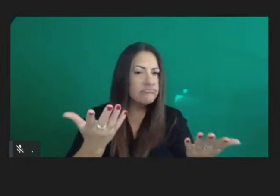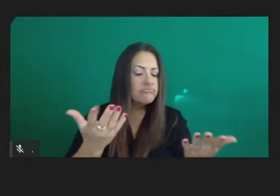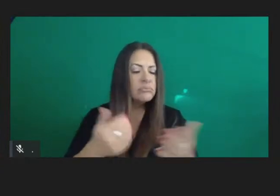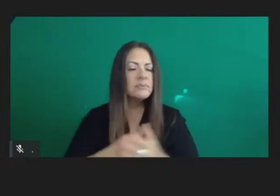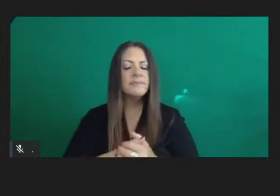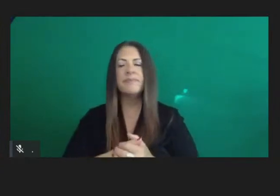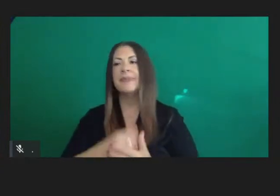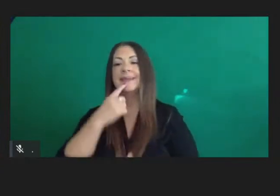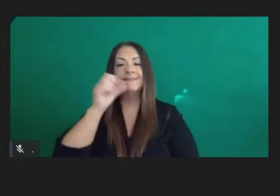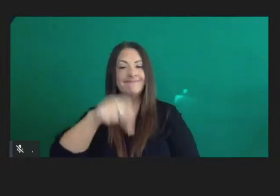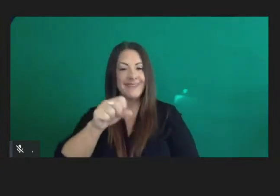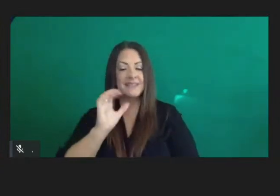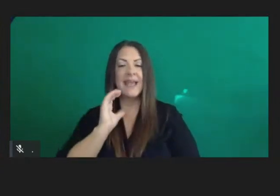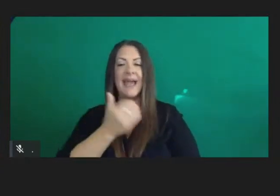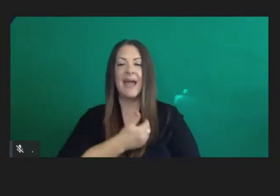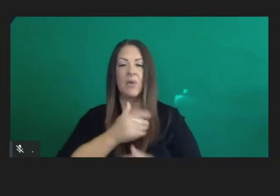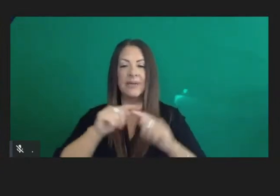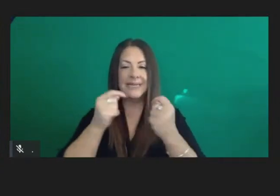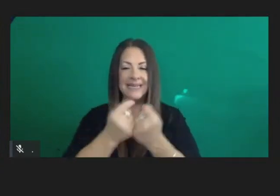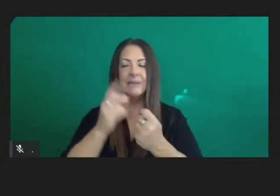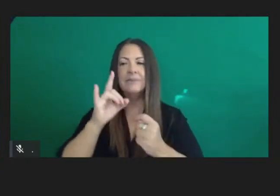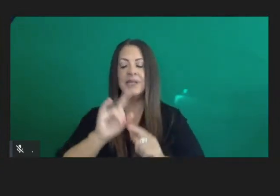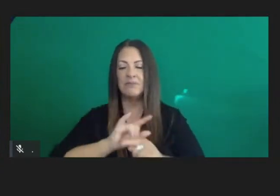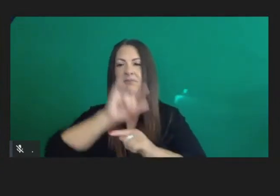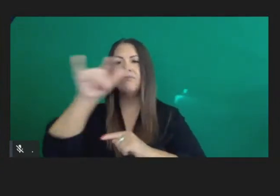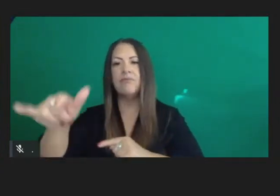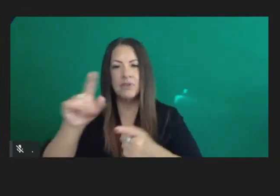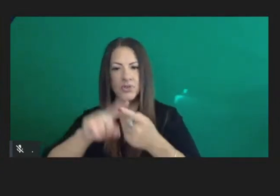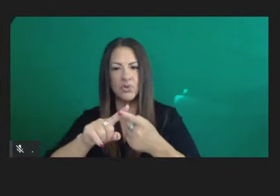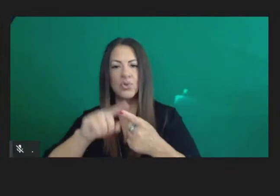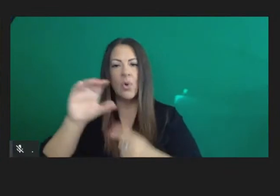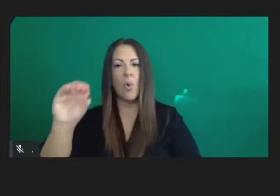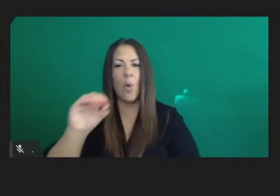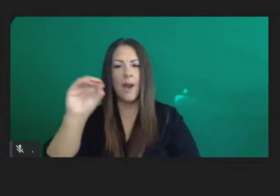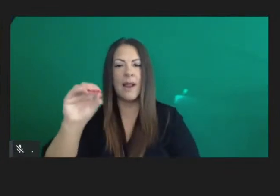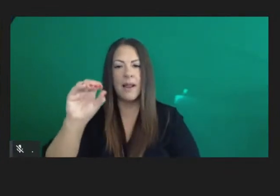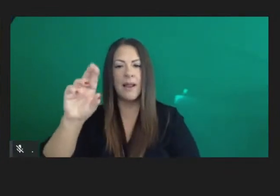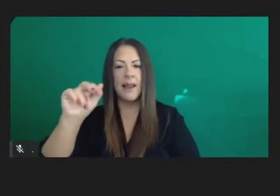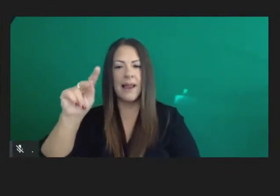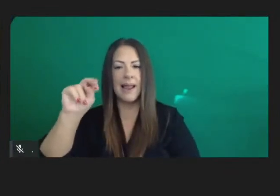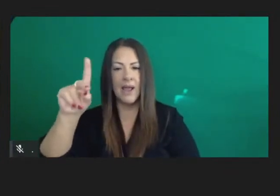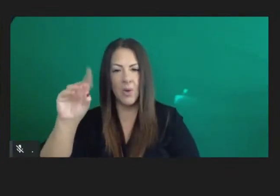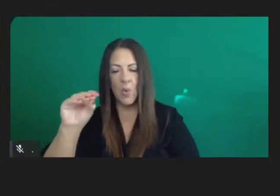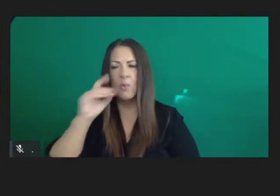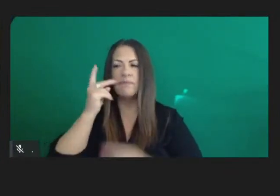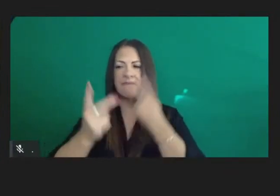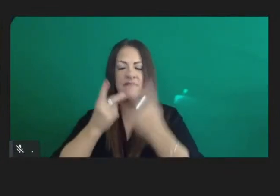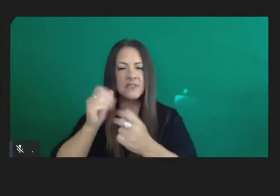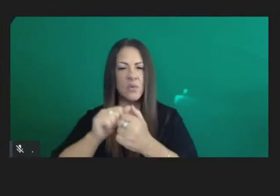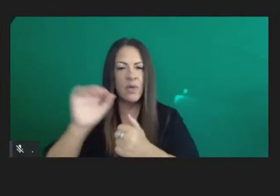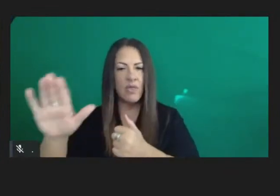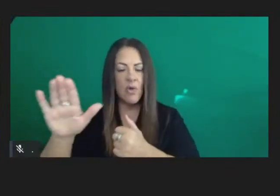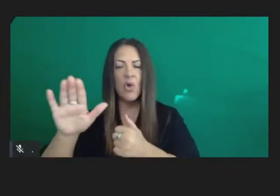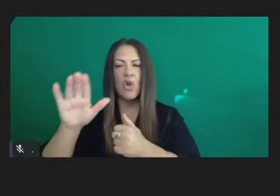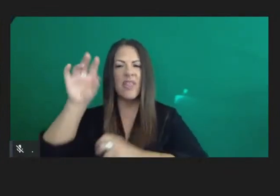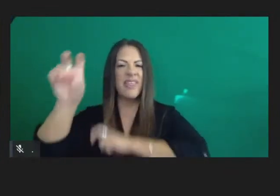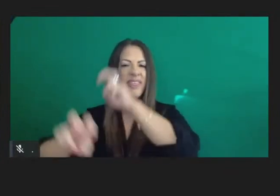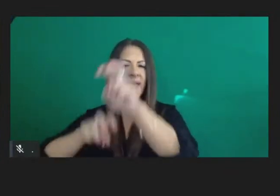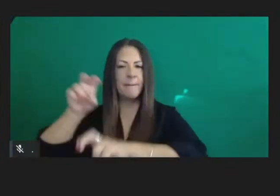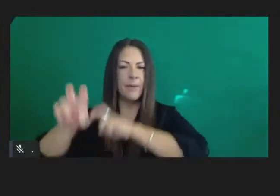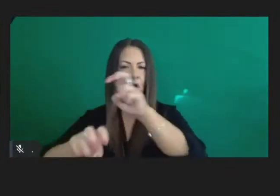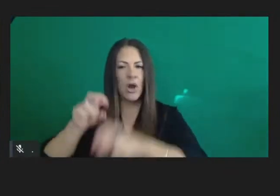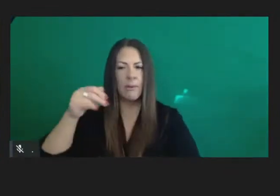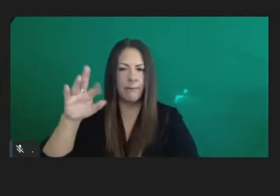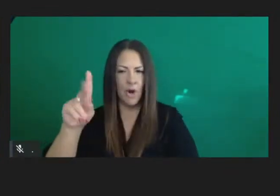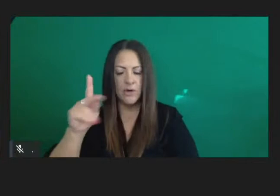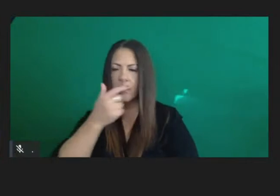team visited Florida theme parks, you can imagine, likely in Orlando, and I haven't gotten the report back on what